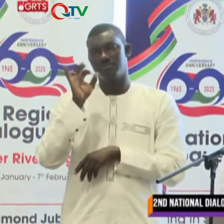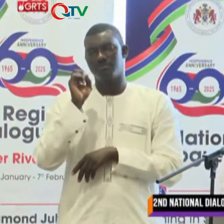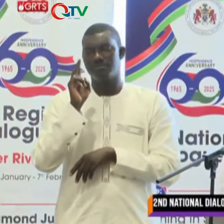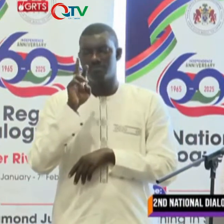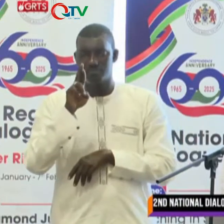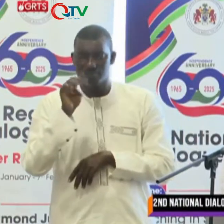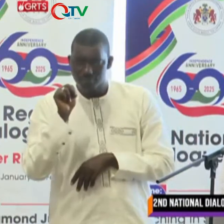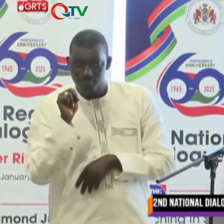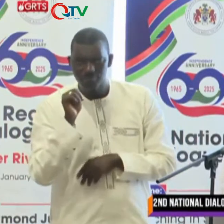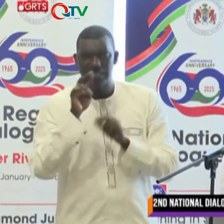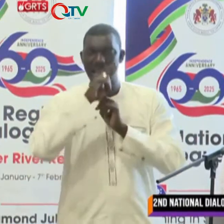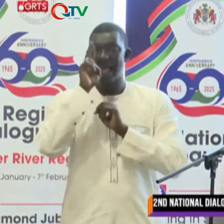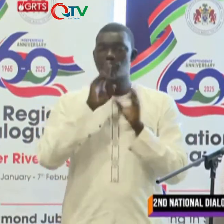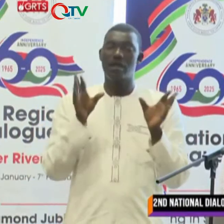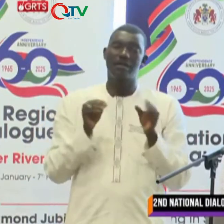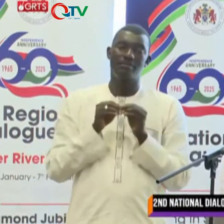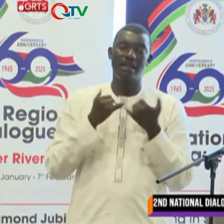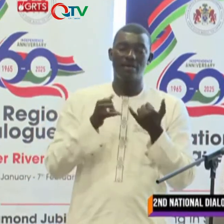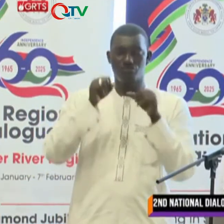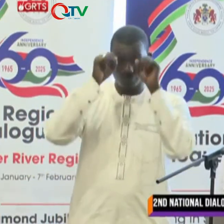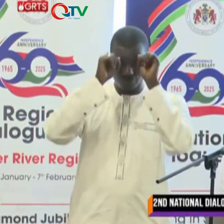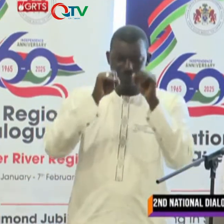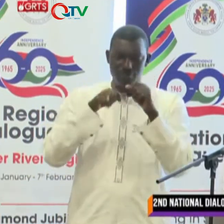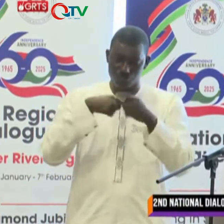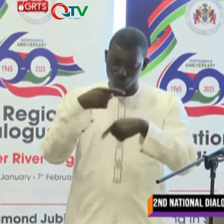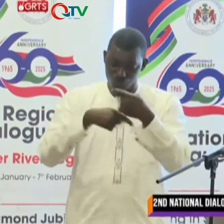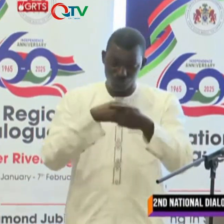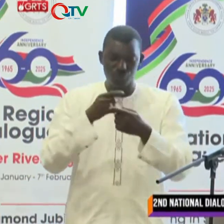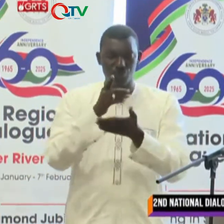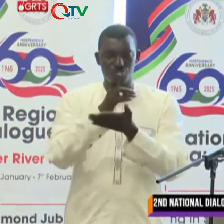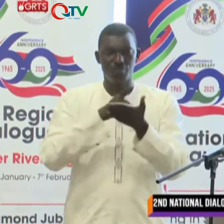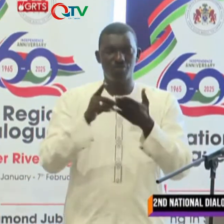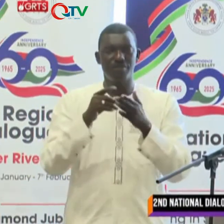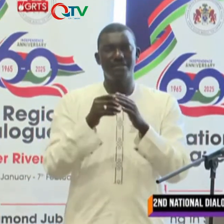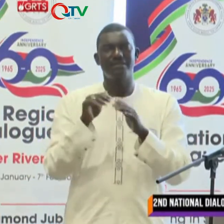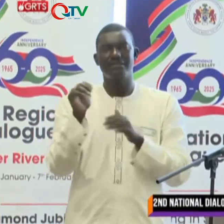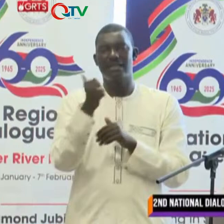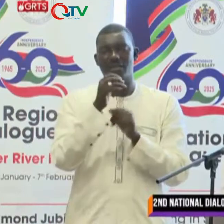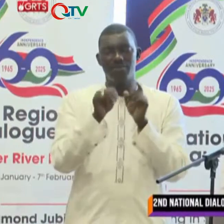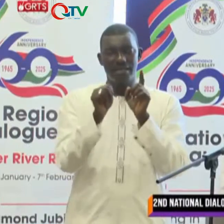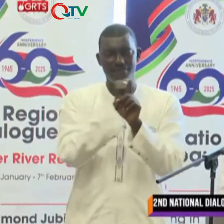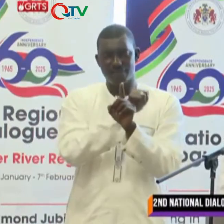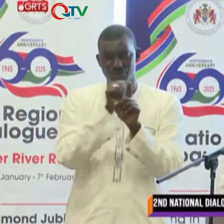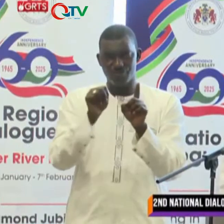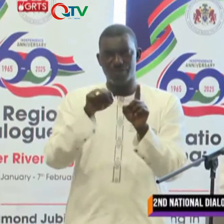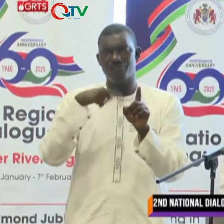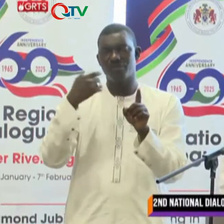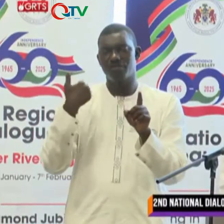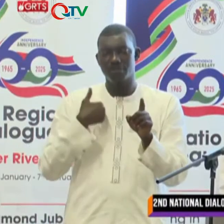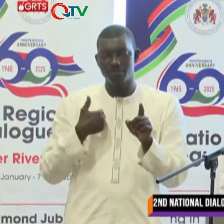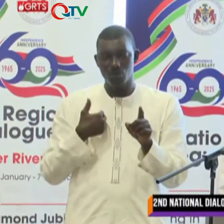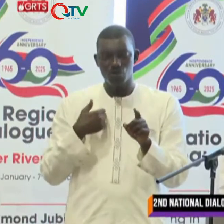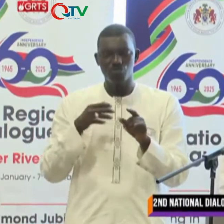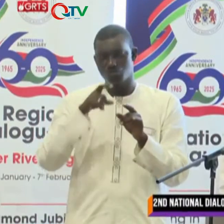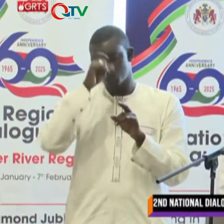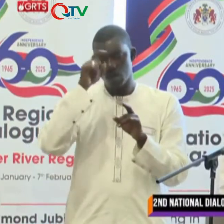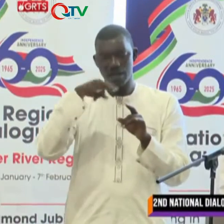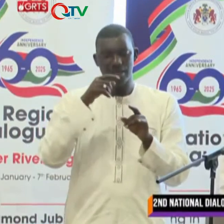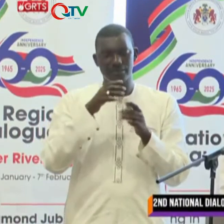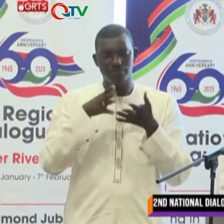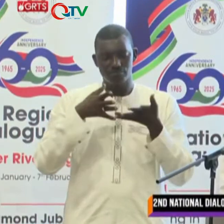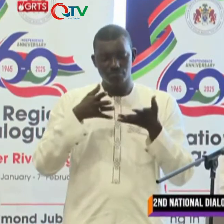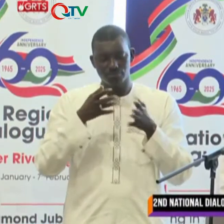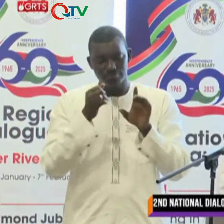As the state therefore continues to provide the enabling environment for citizens to serve as